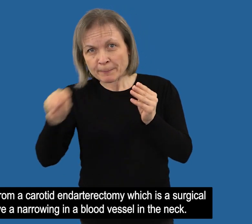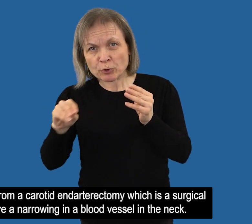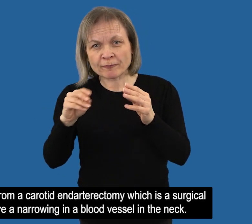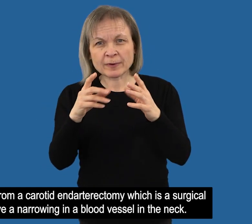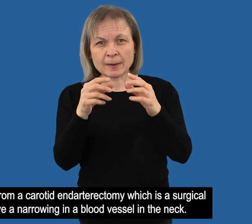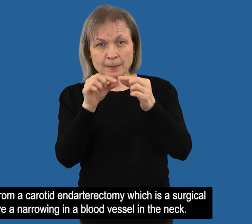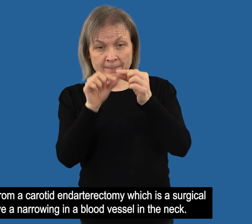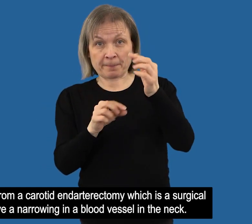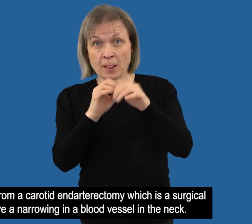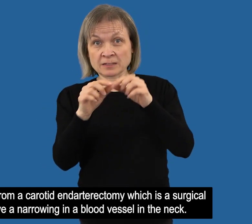the neck.